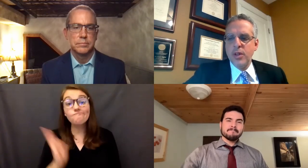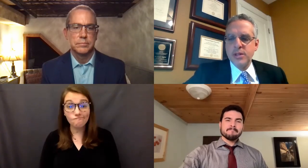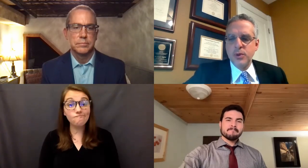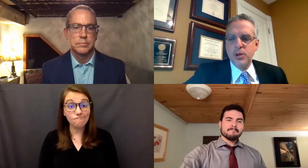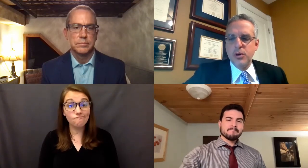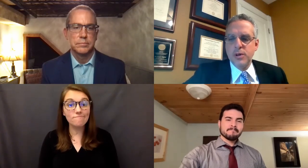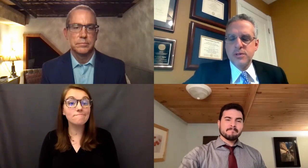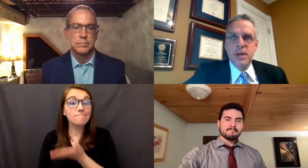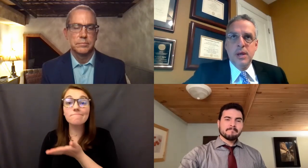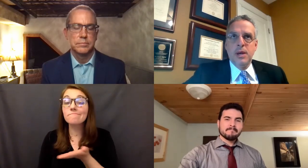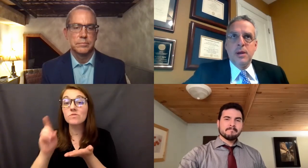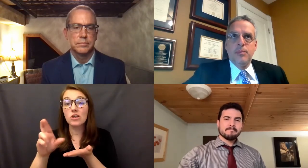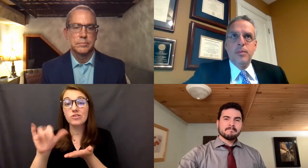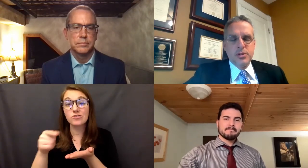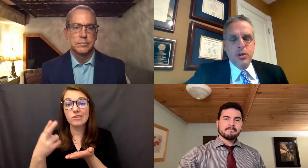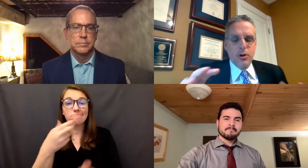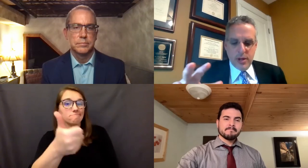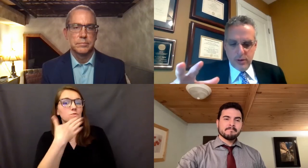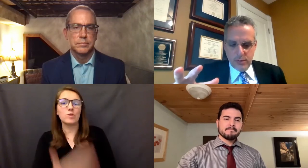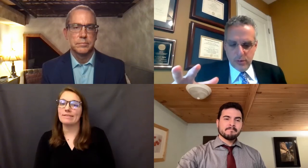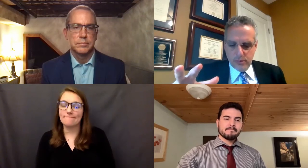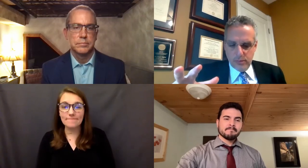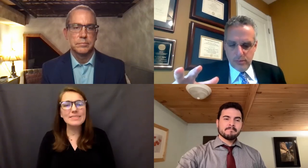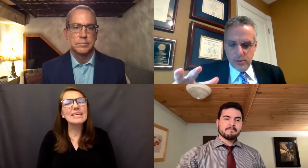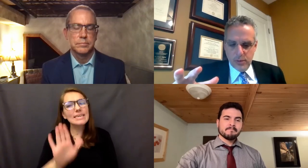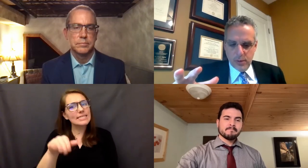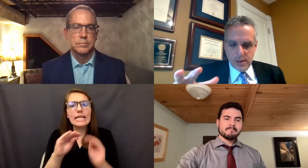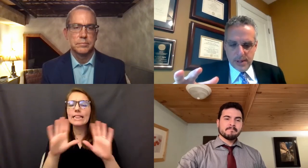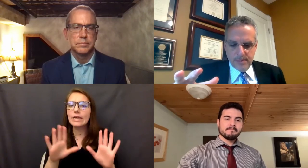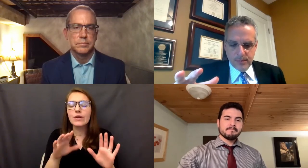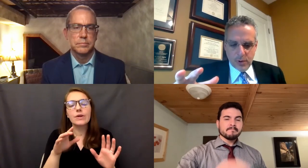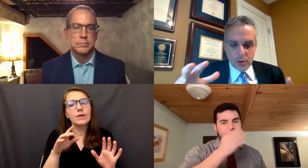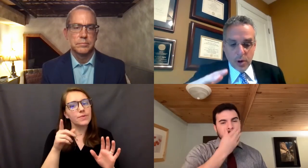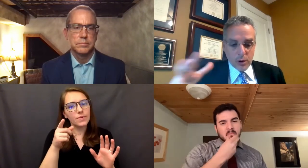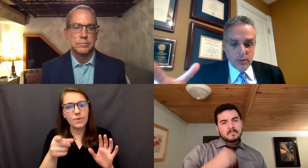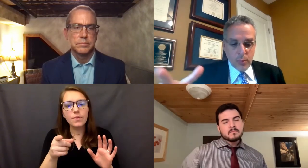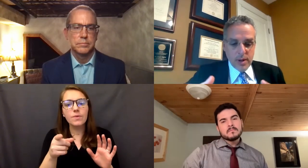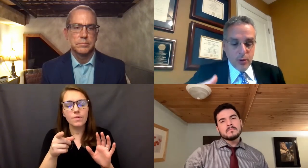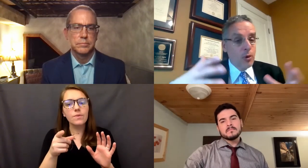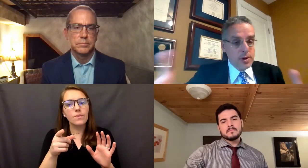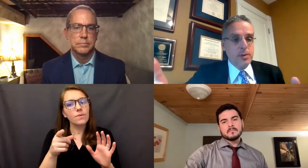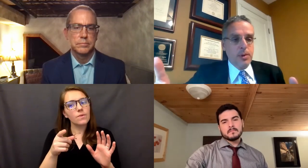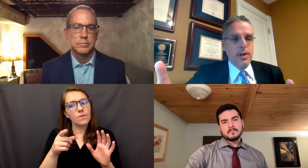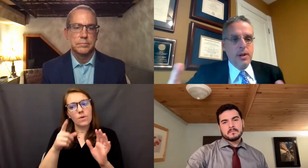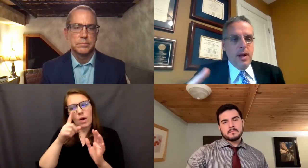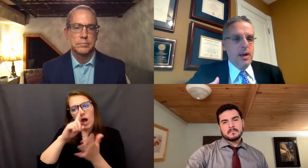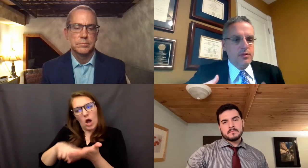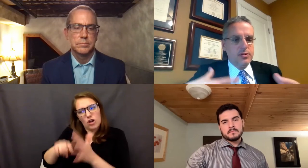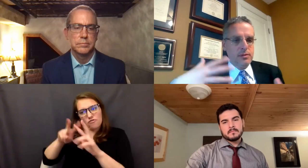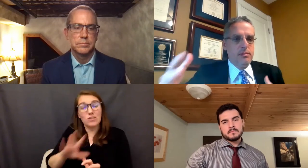Okay, great. No, that's really good, because I mean, it's clear that you are critical of the way your own